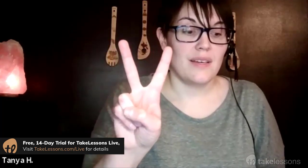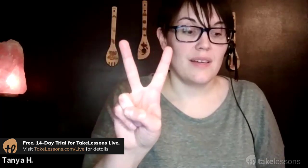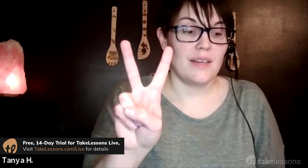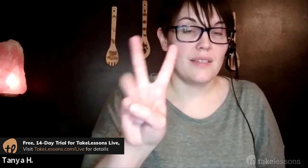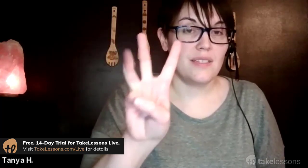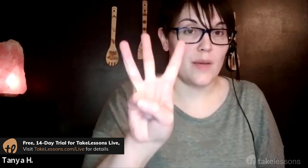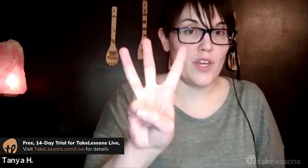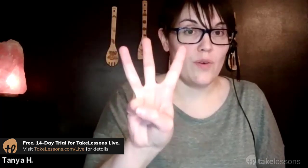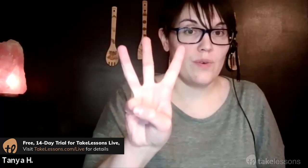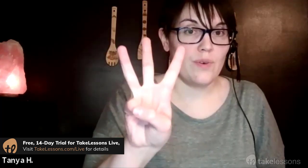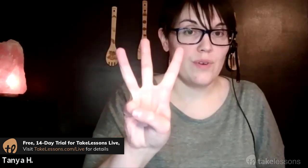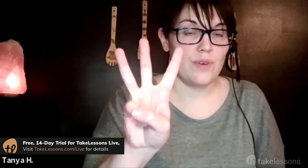W